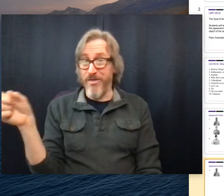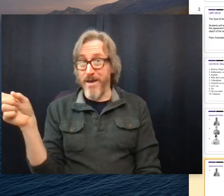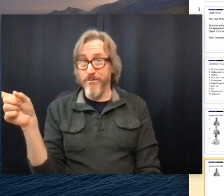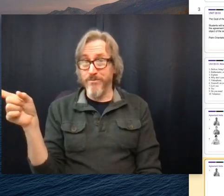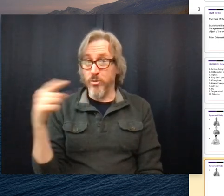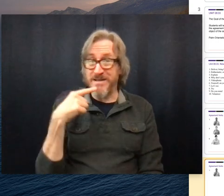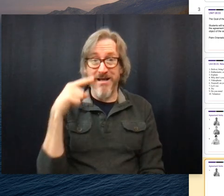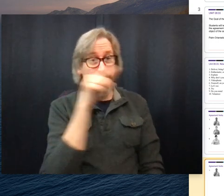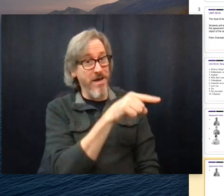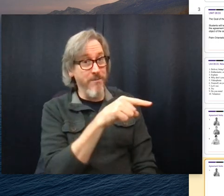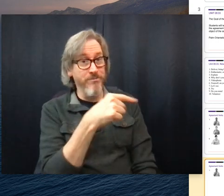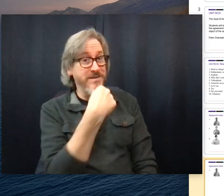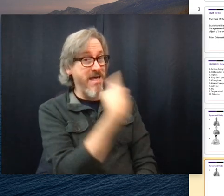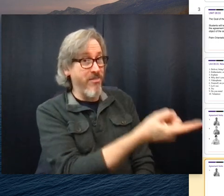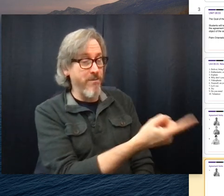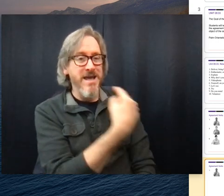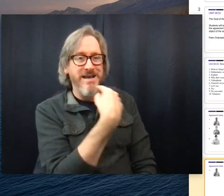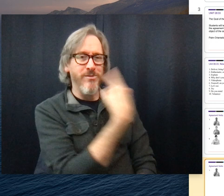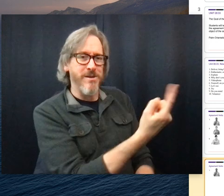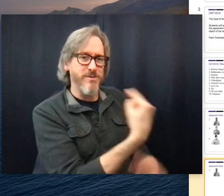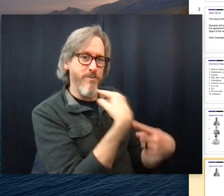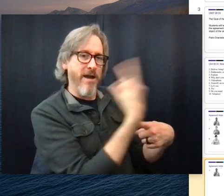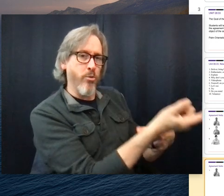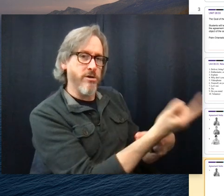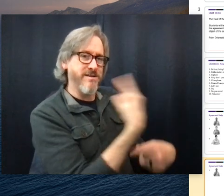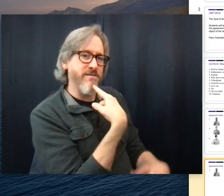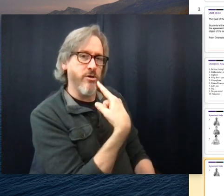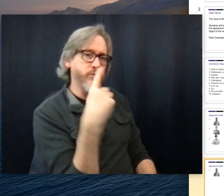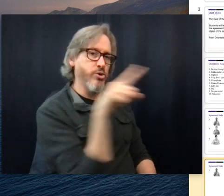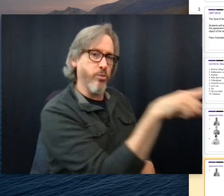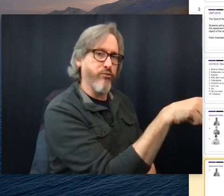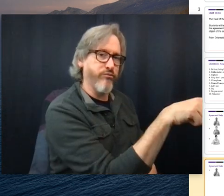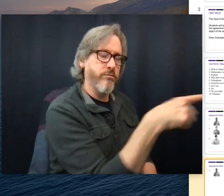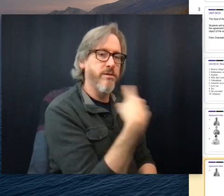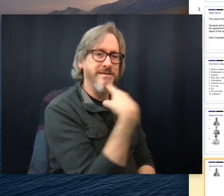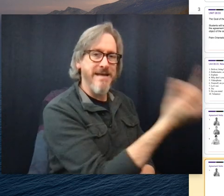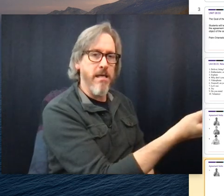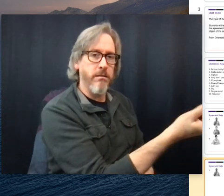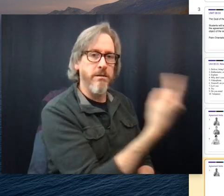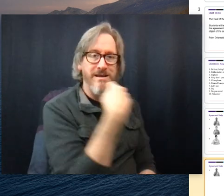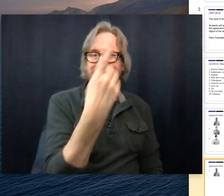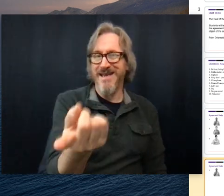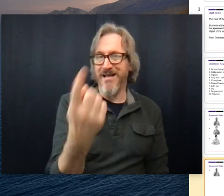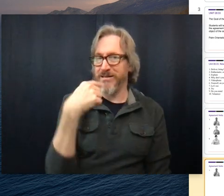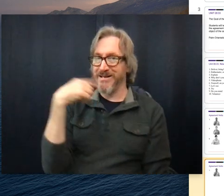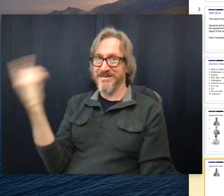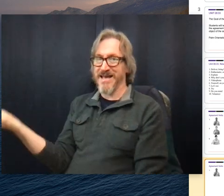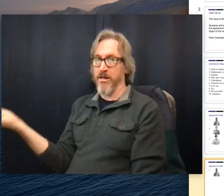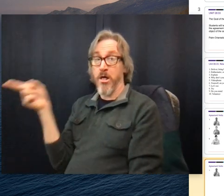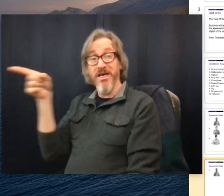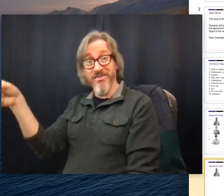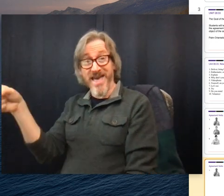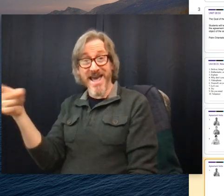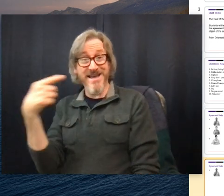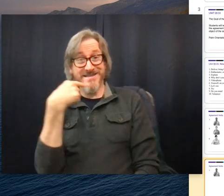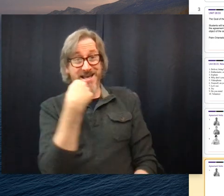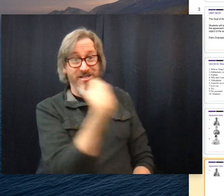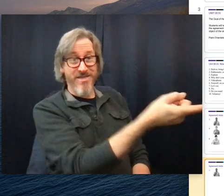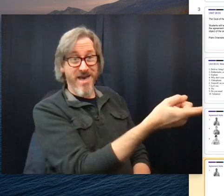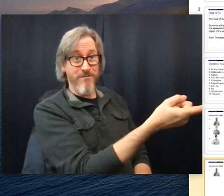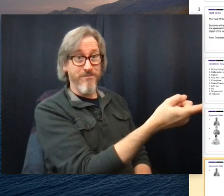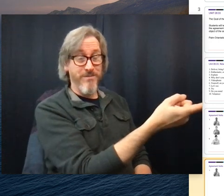tell them, tell them, tell them. It always comes backwards. It never goes tell, tell, tell.